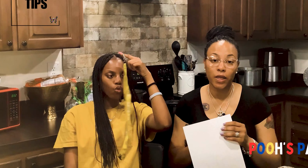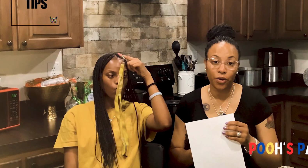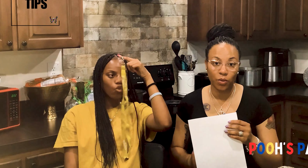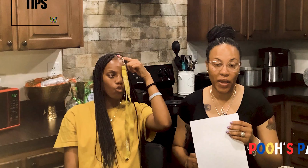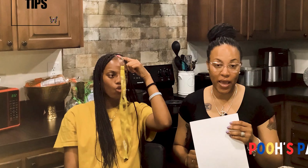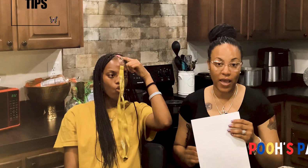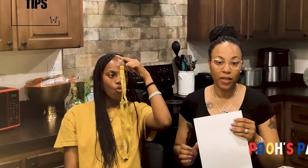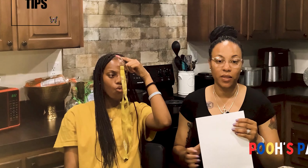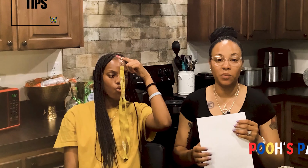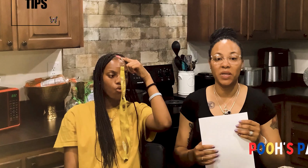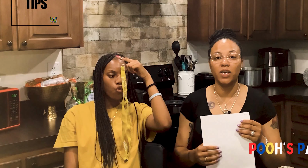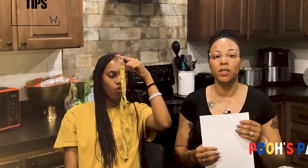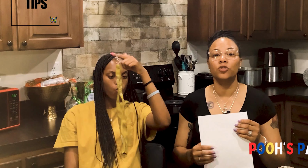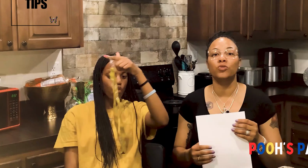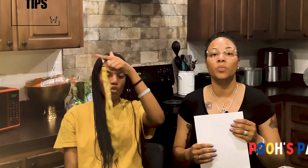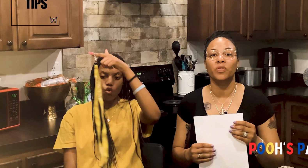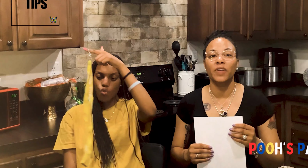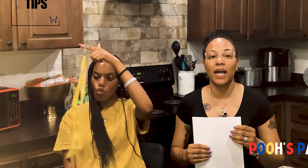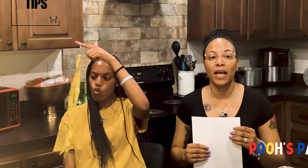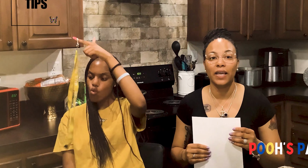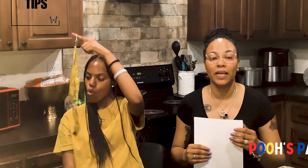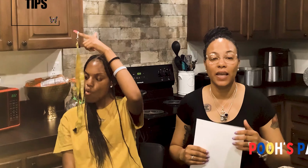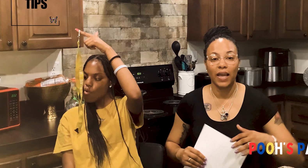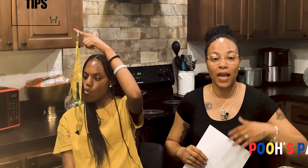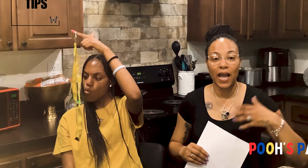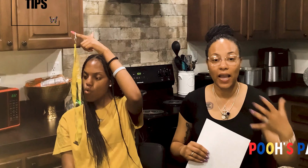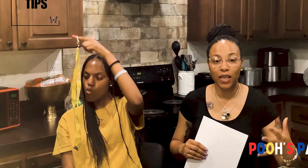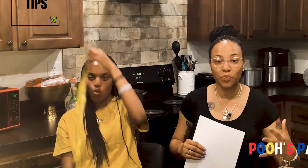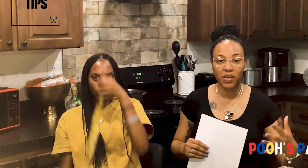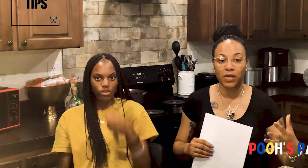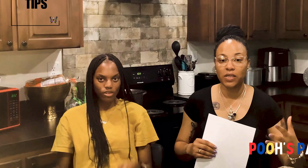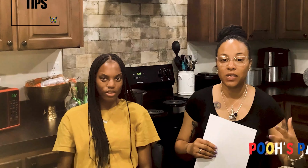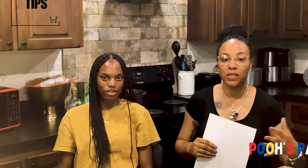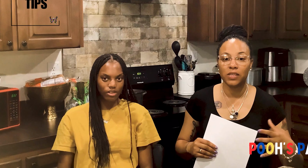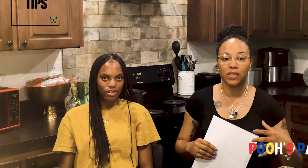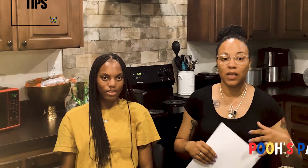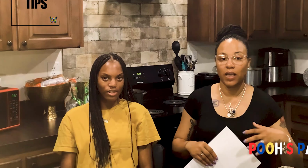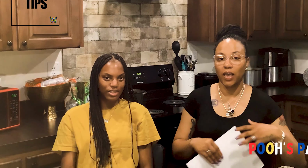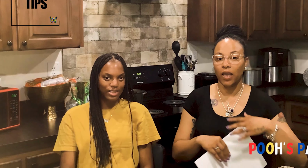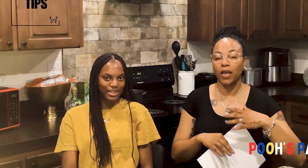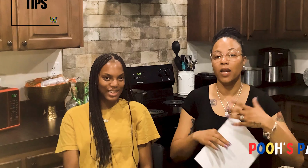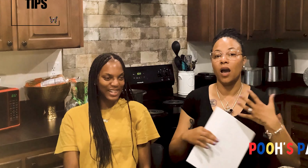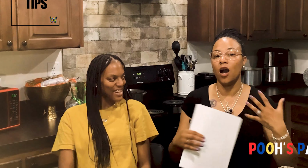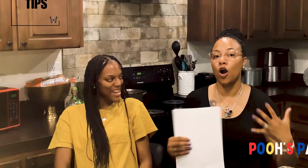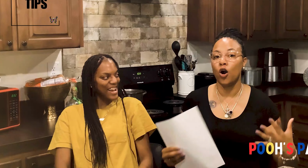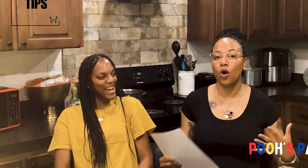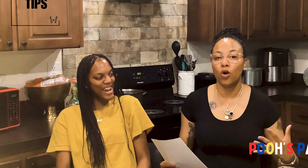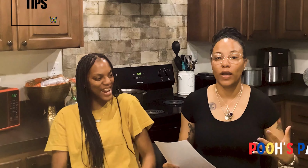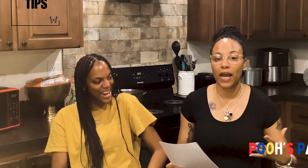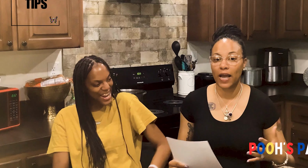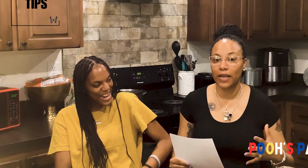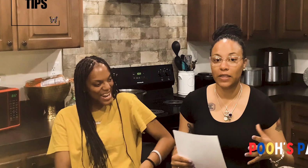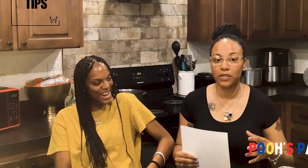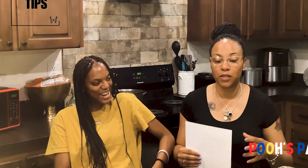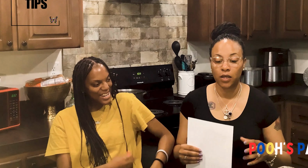clearer path because you can provide IEPs and all kinds